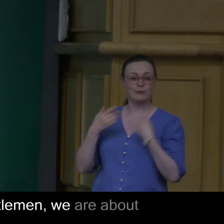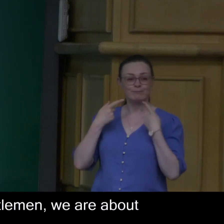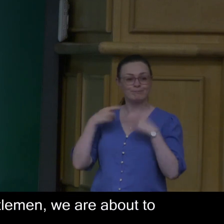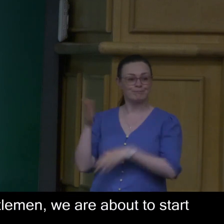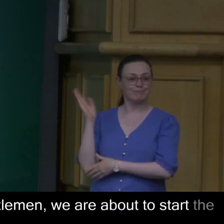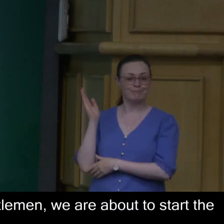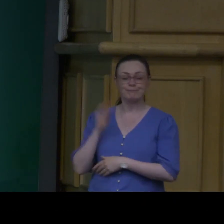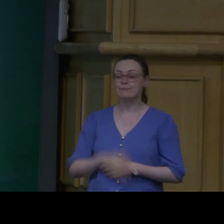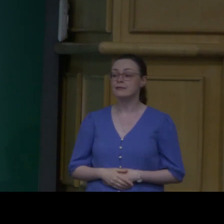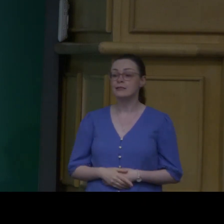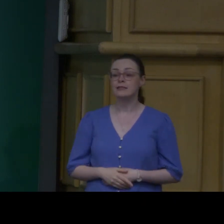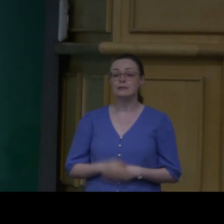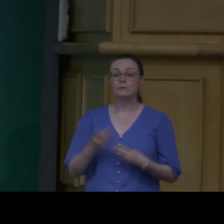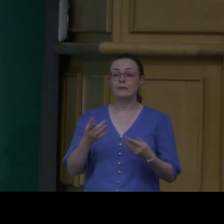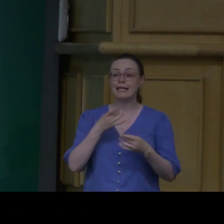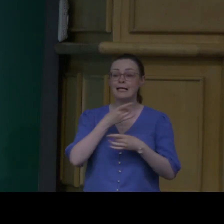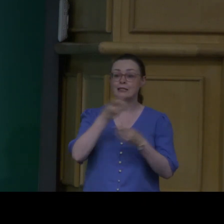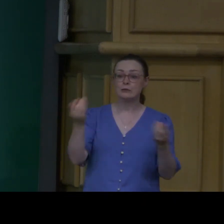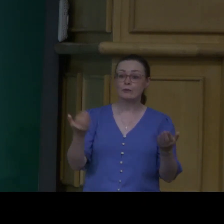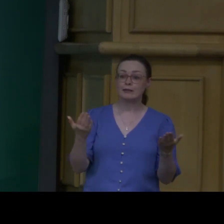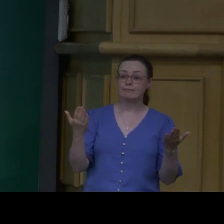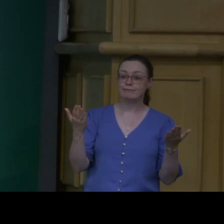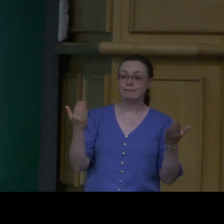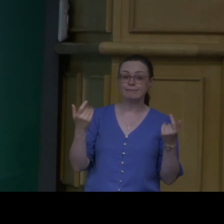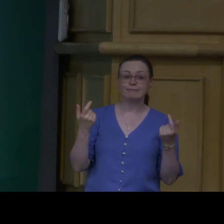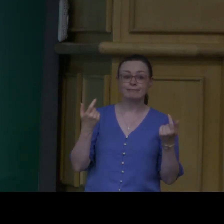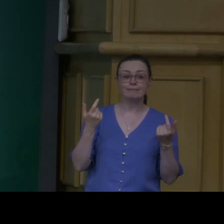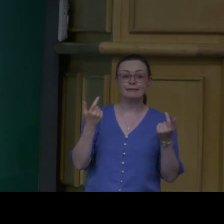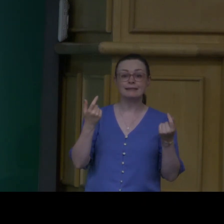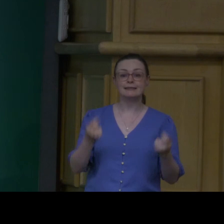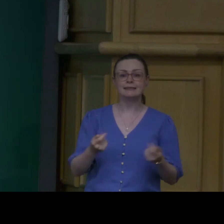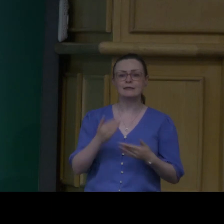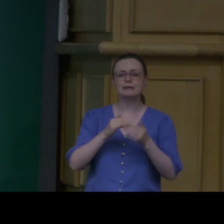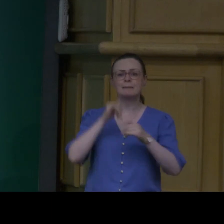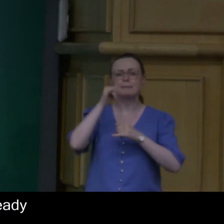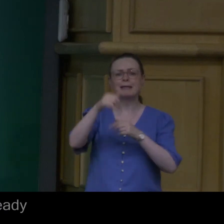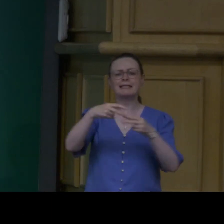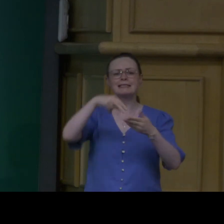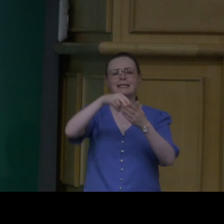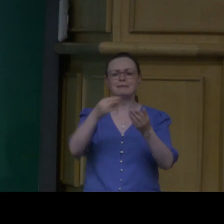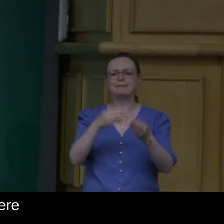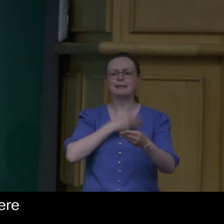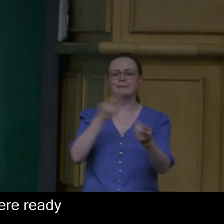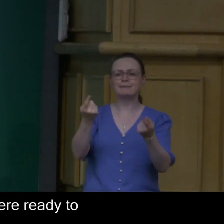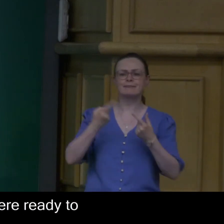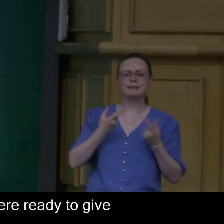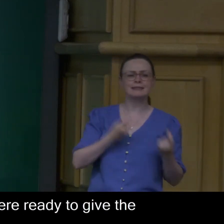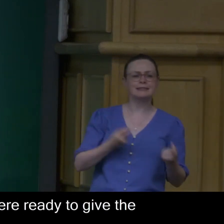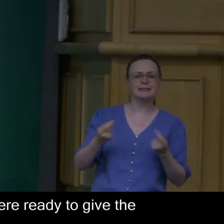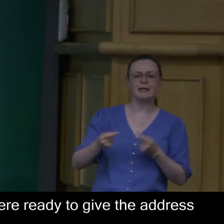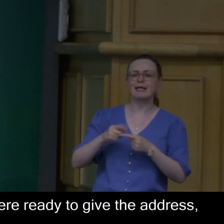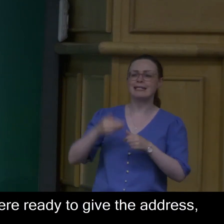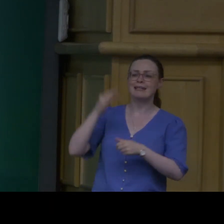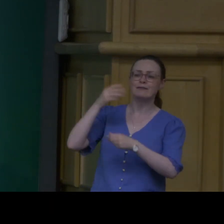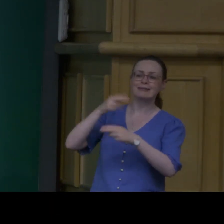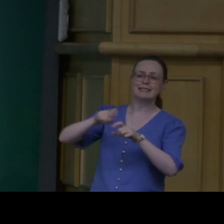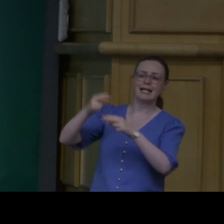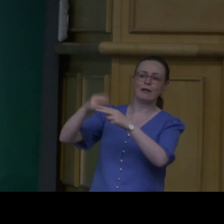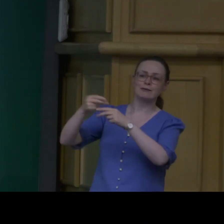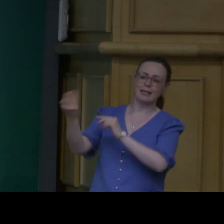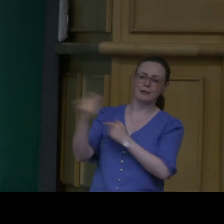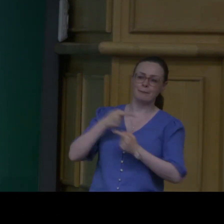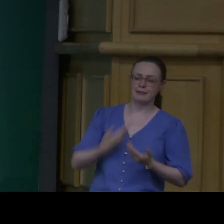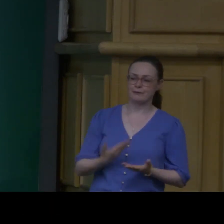address. So could I ask you all who's sitting or standing, would you please take your seats, and for the people from outside to come in.